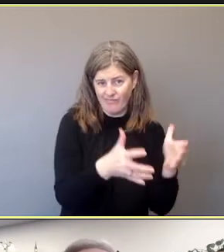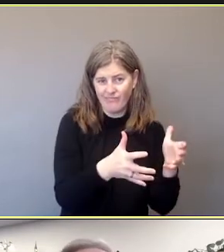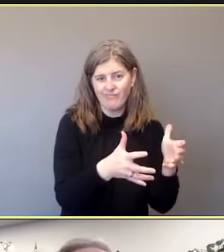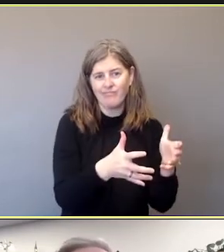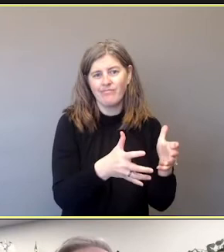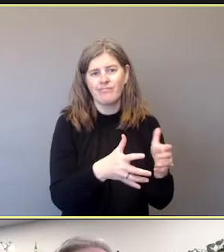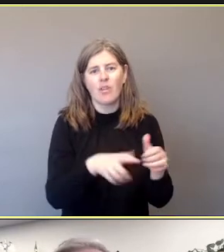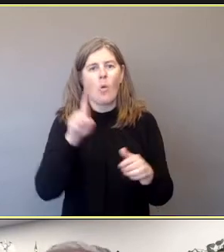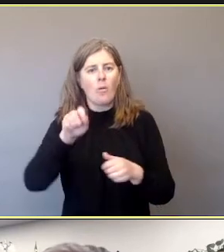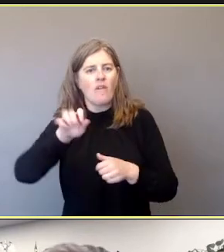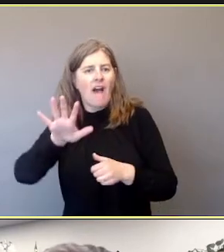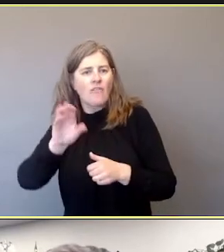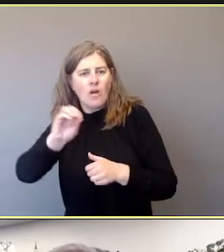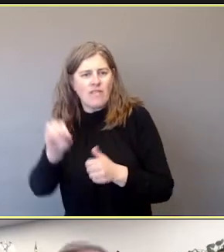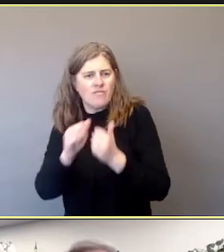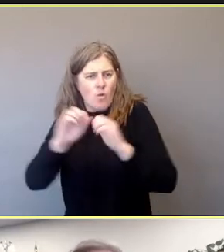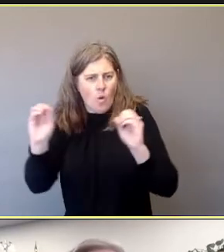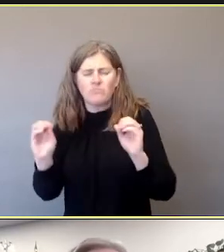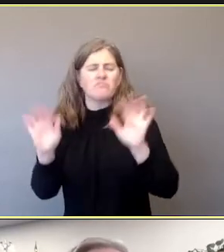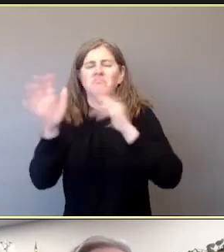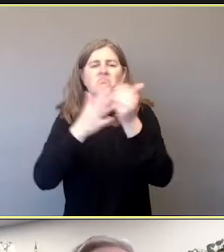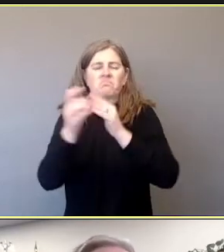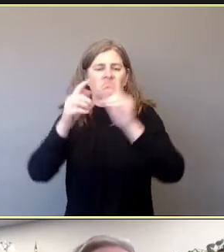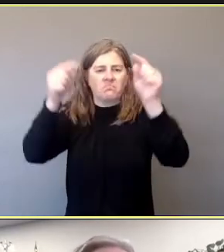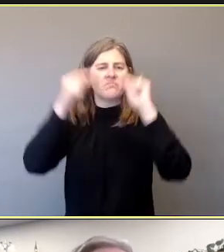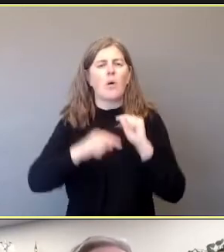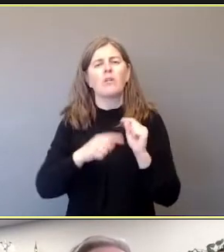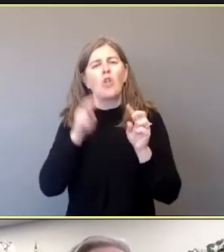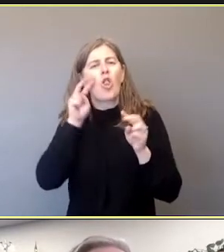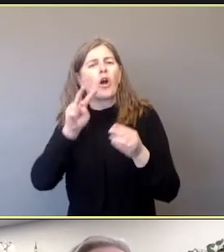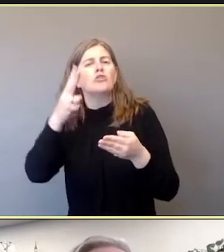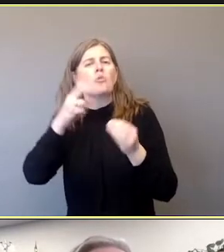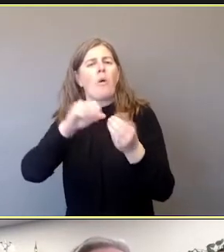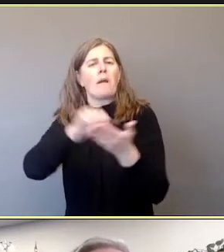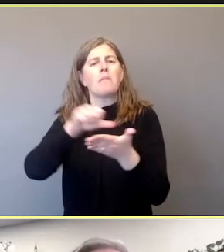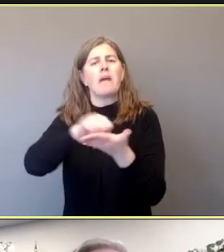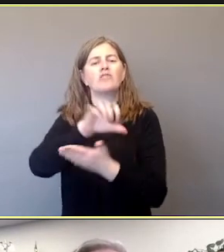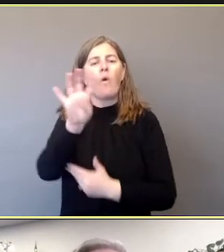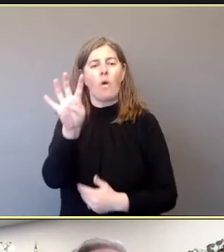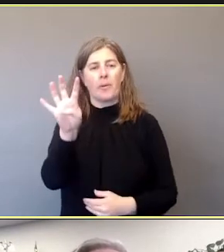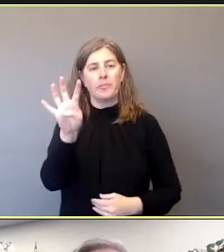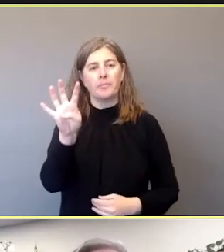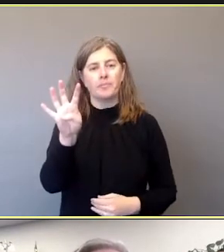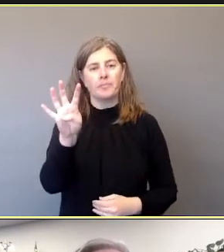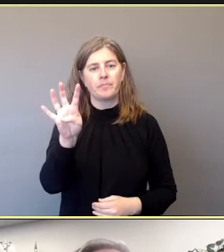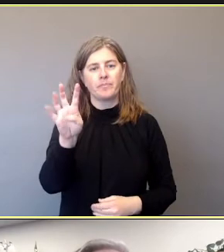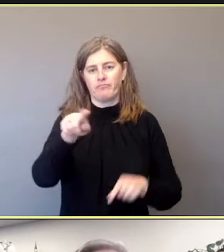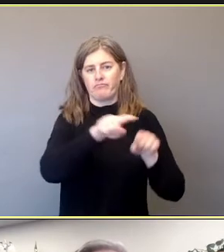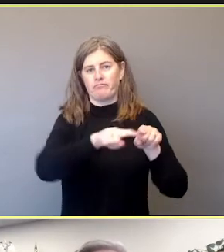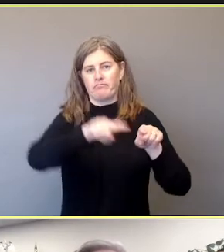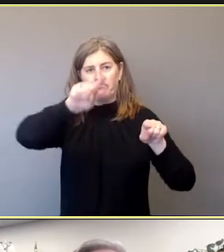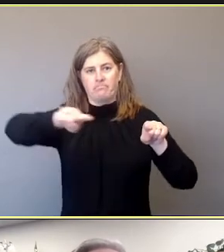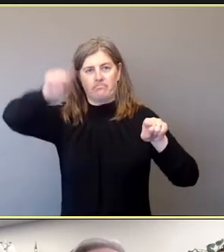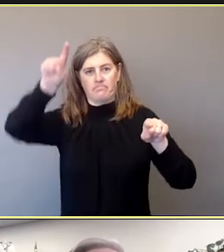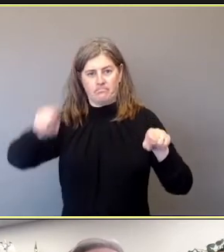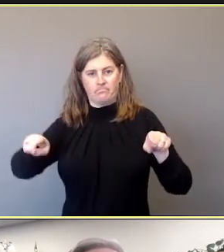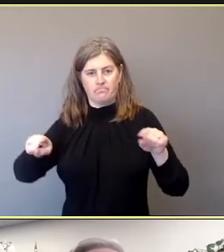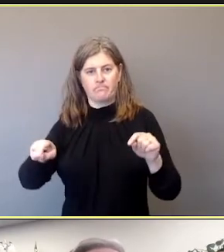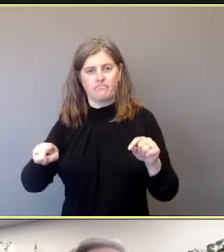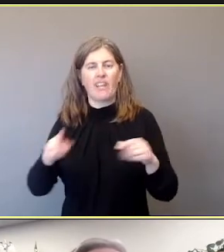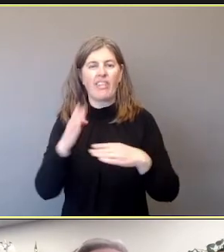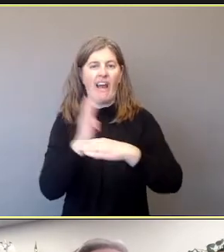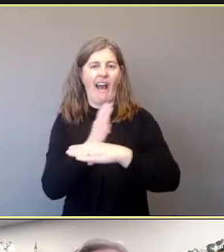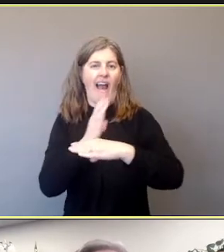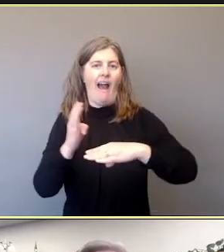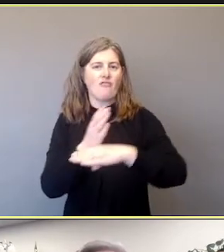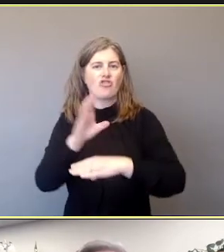1.5 without. So let's go to 1 or 2 other pages. Go to page 4. This is just the rolling average